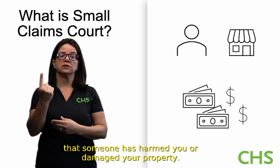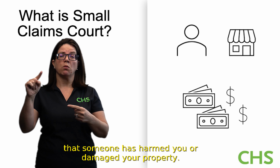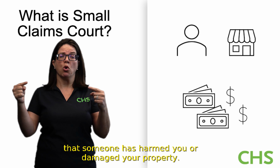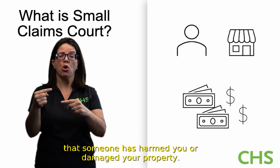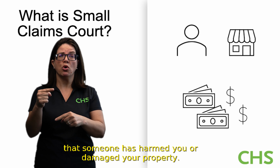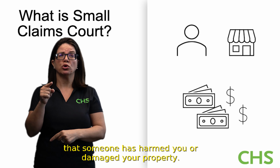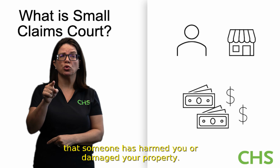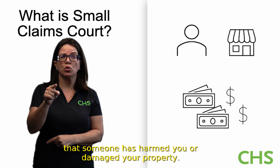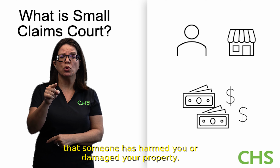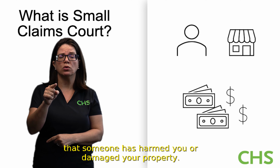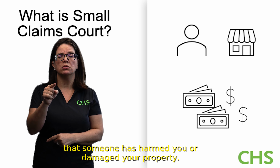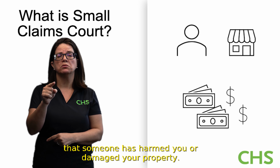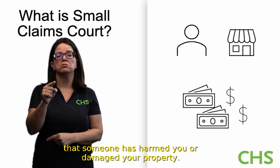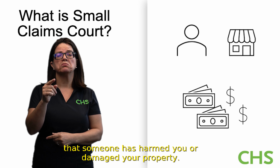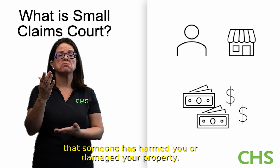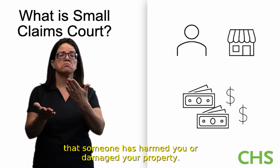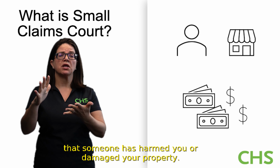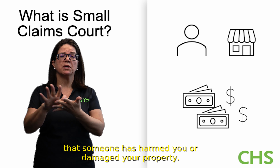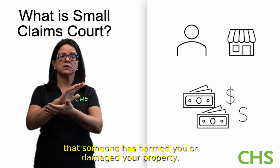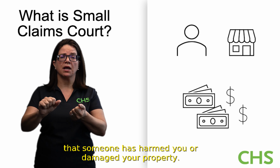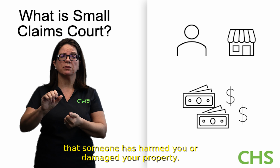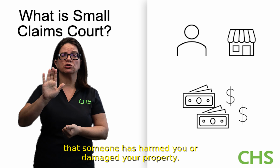has harmed you or damaged your property.